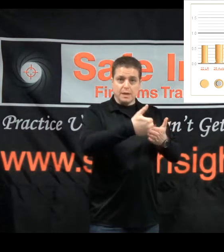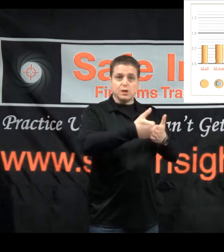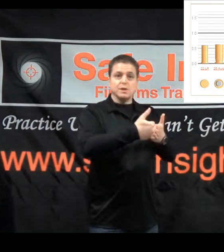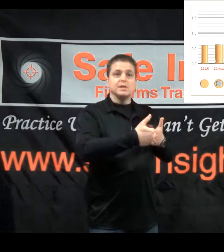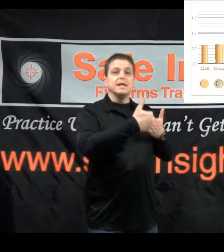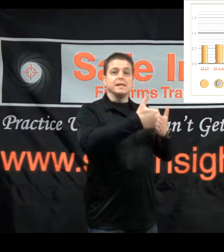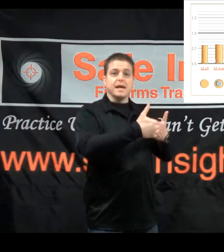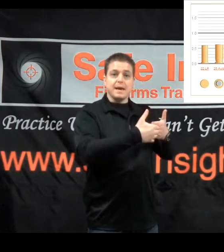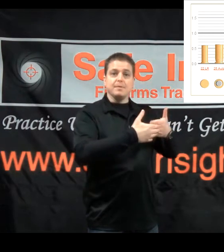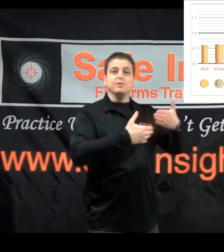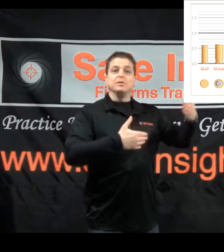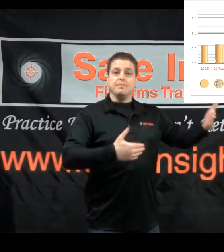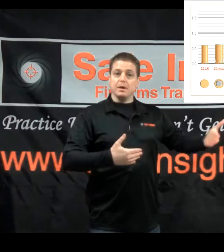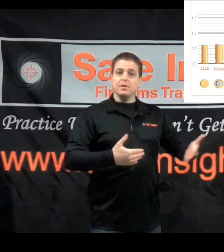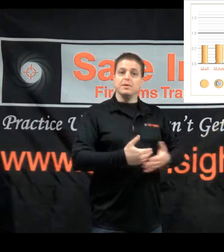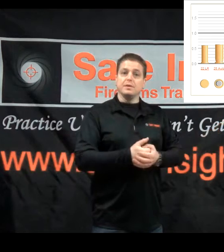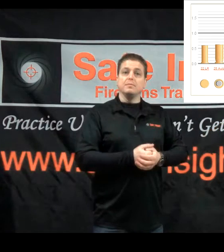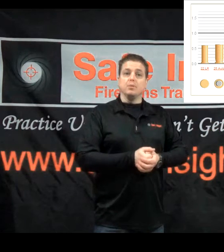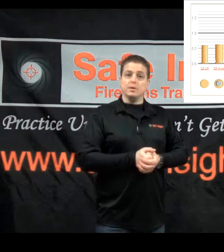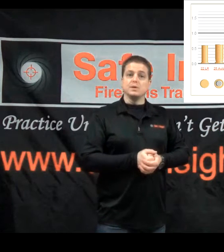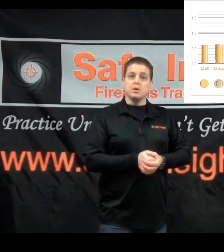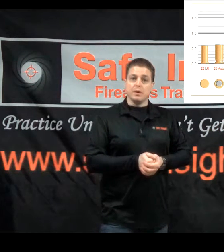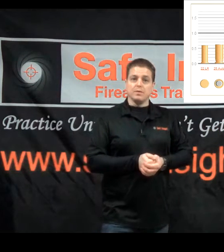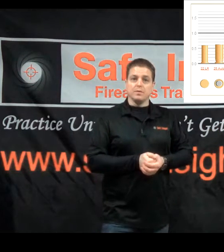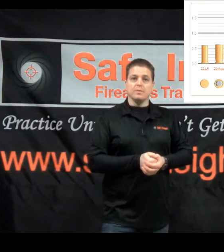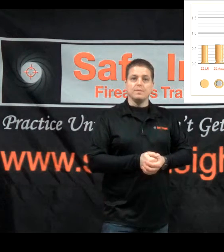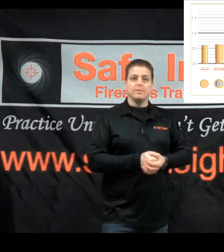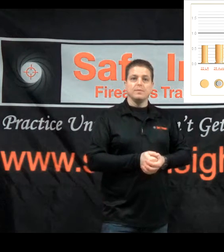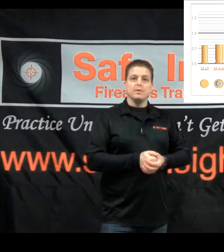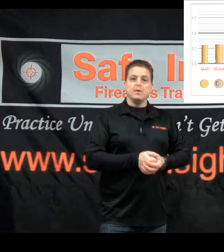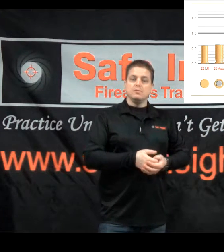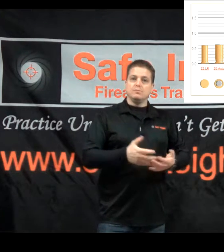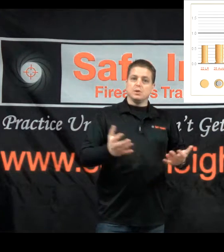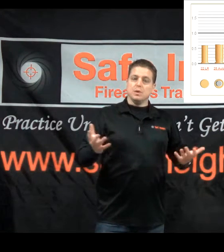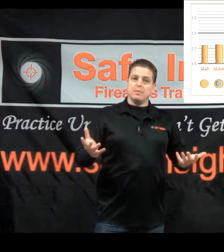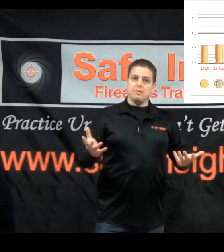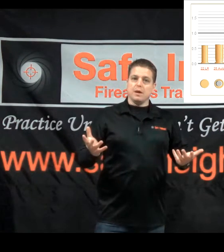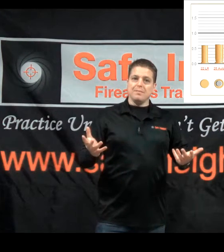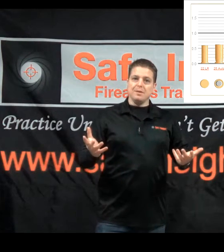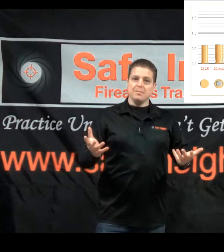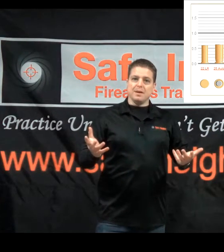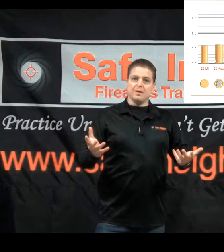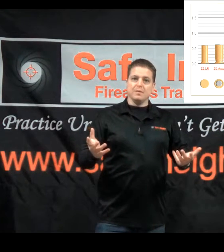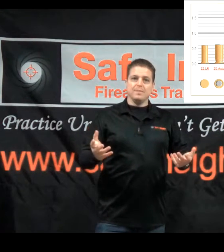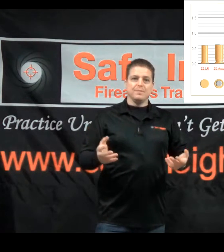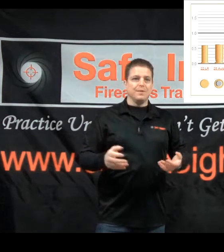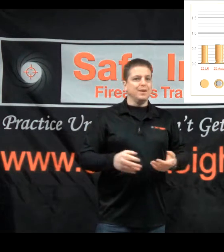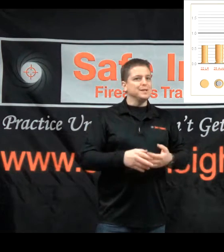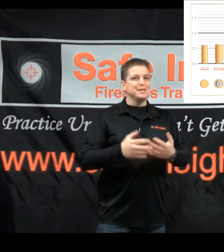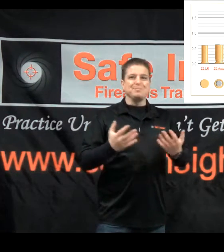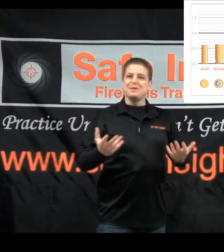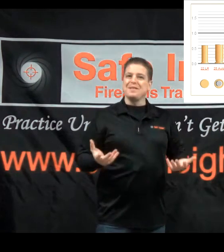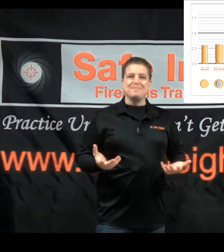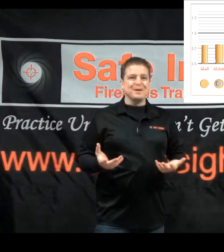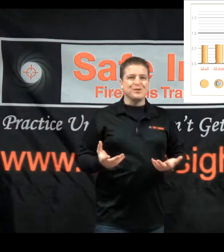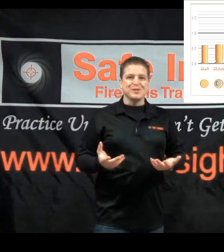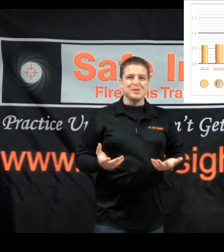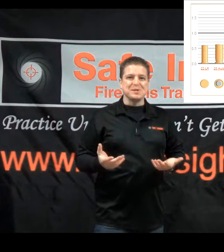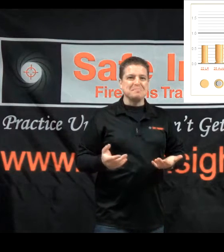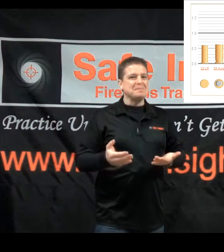inches in diameter, the barrel that the bullet is going through. So what about 9mm? Well, it's simply on the metric system.